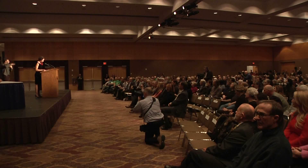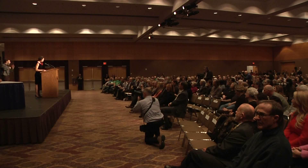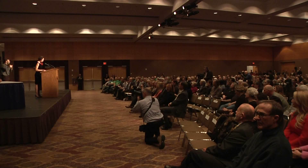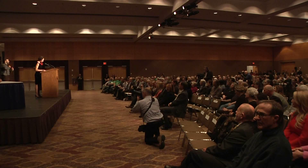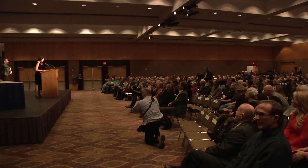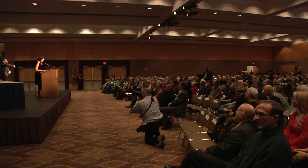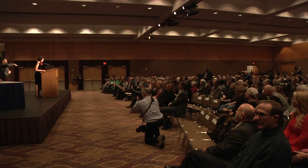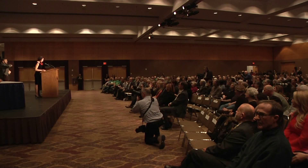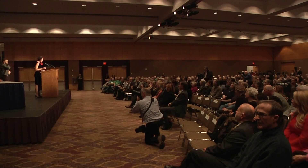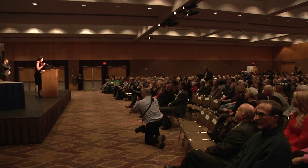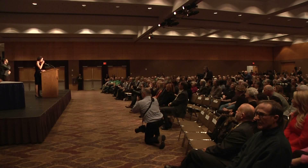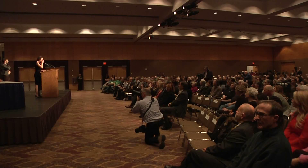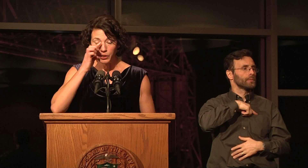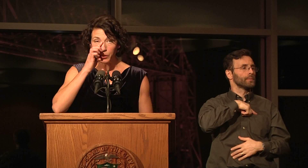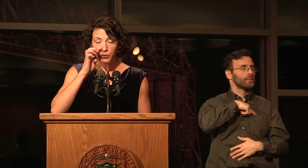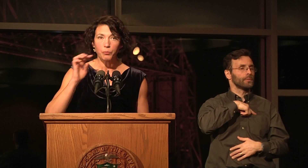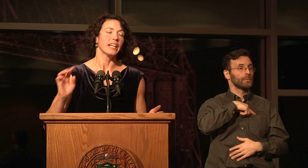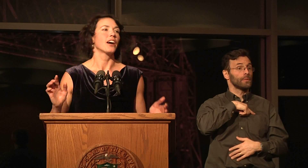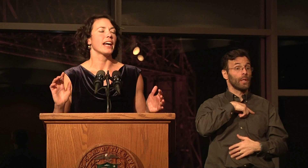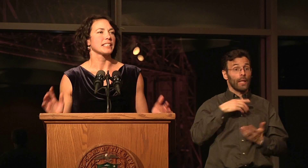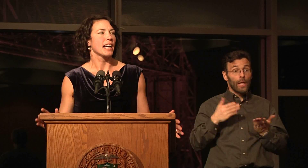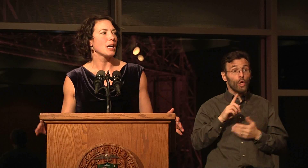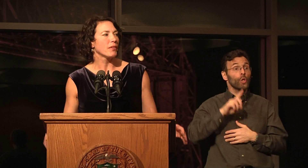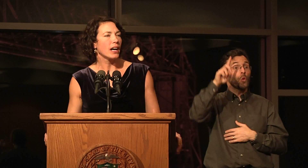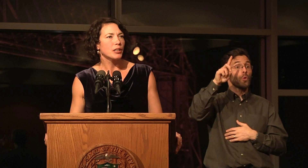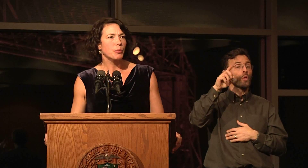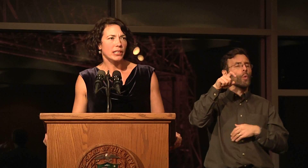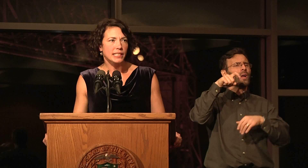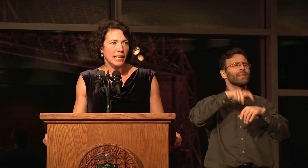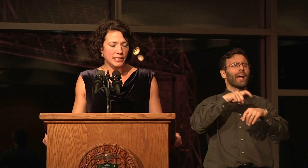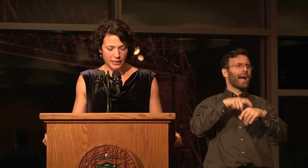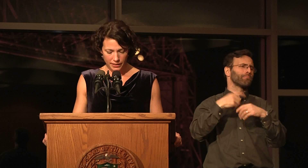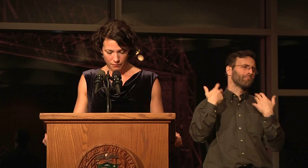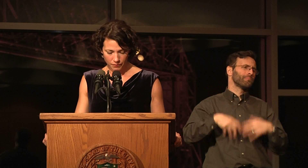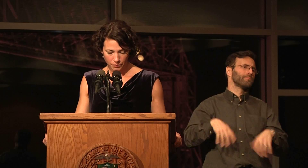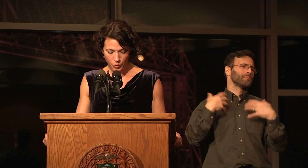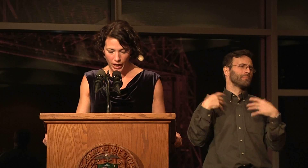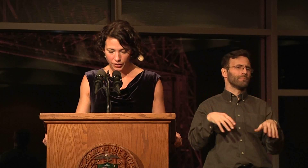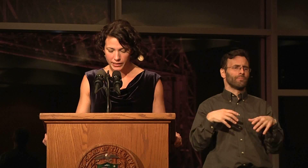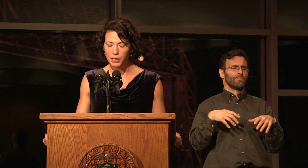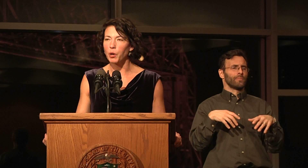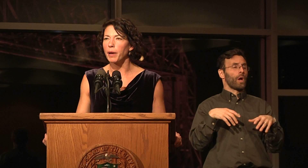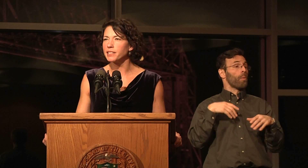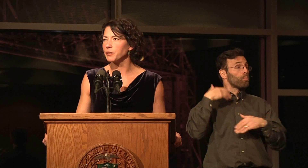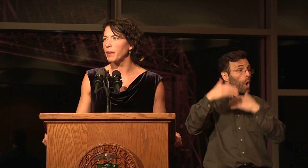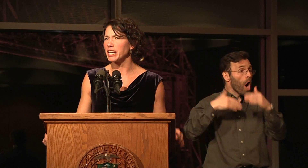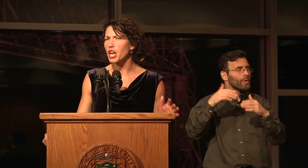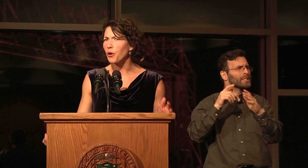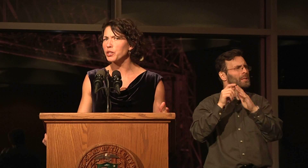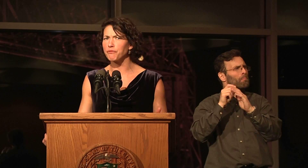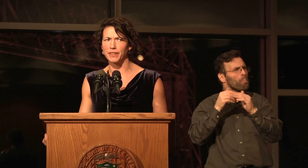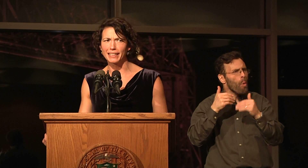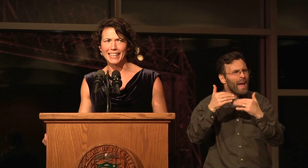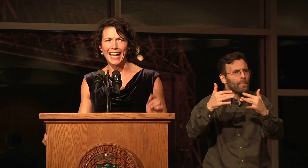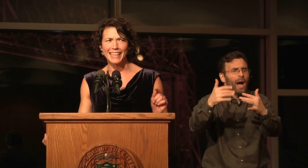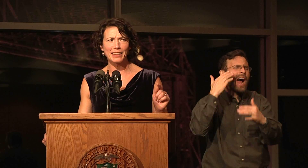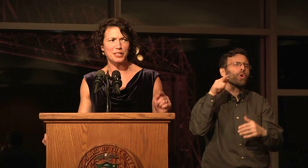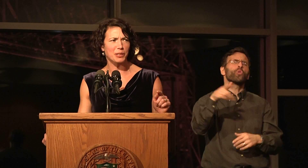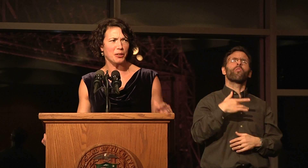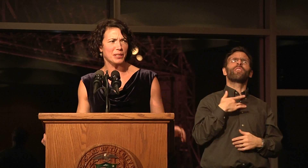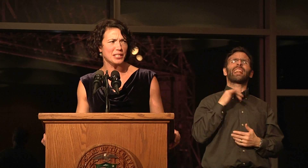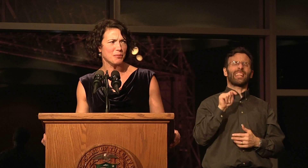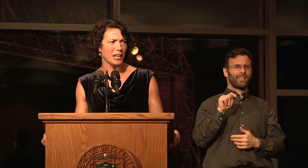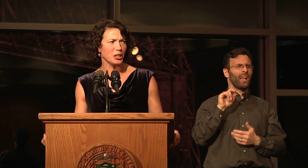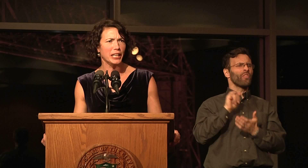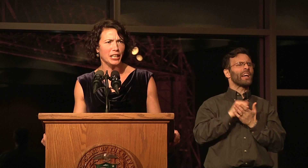us. In Duluth, we are at a time of unprecedented progress and momentum. I know you feel it. I think